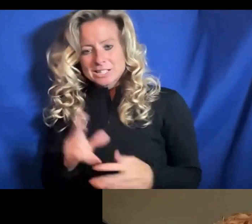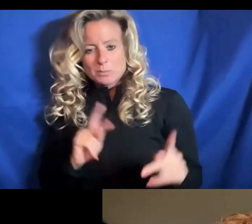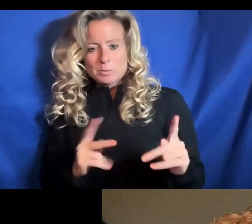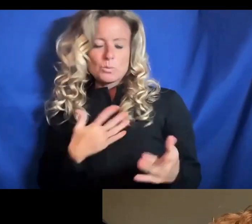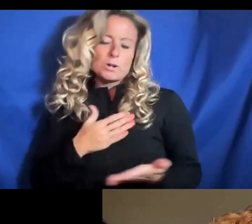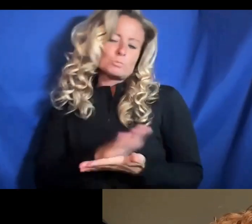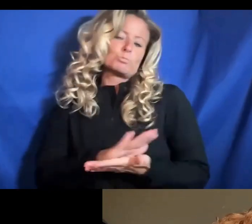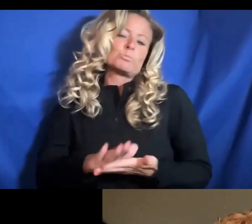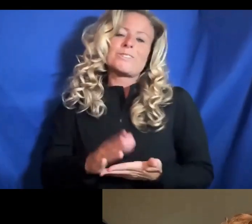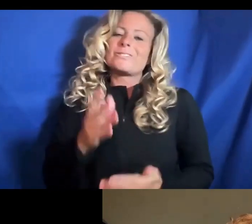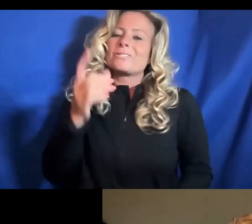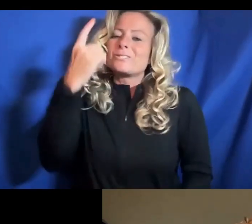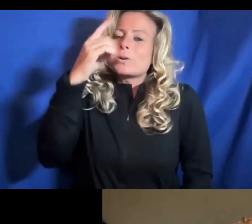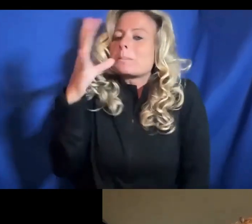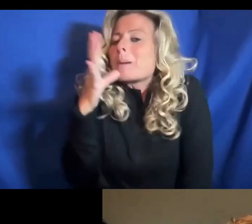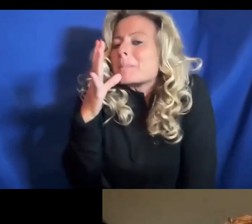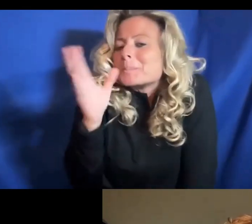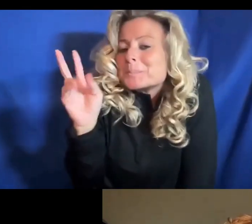nice for their moms.